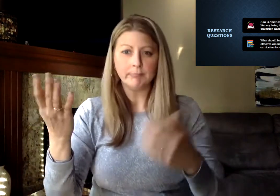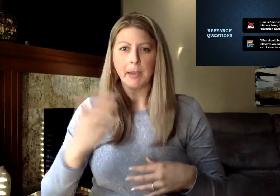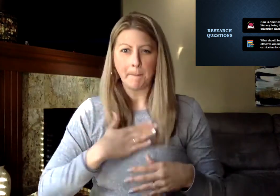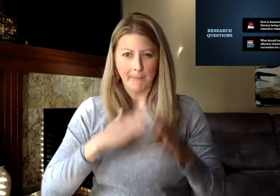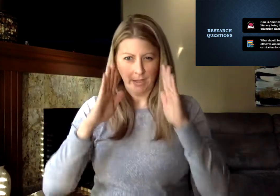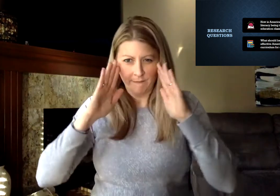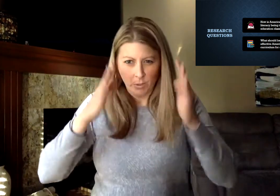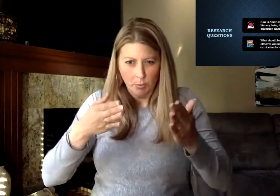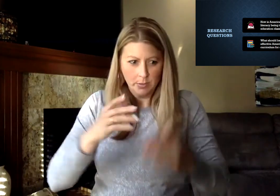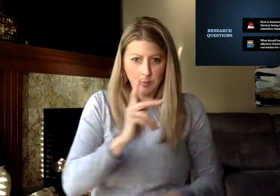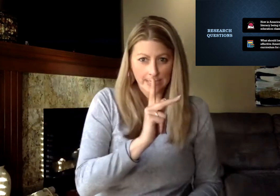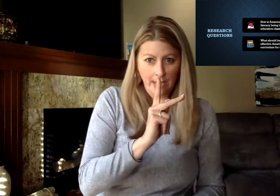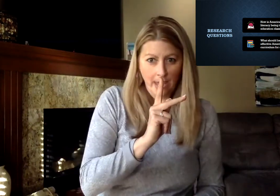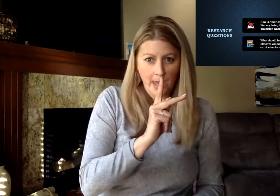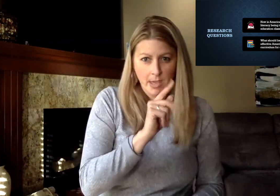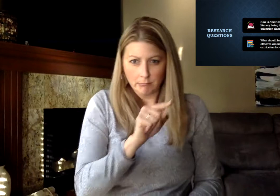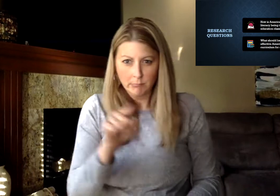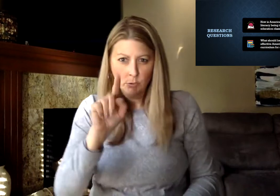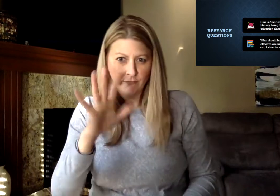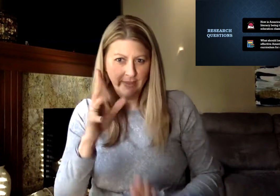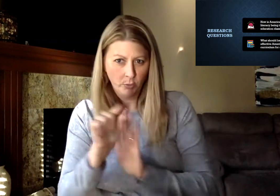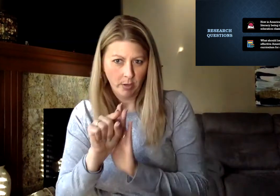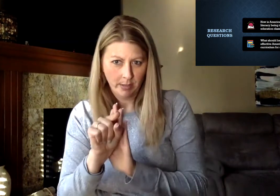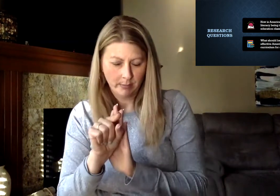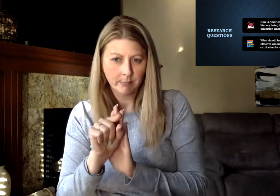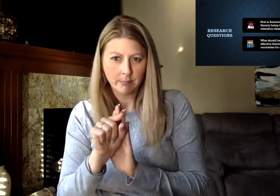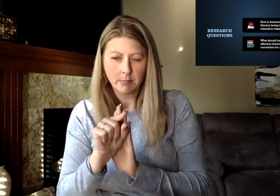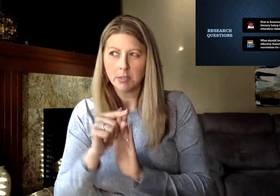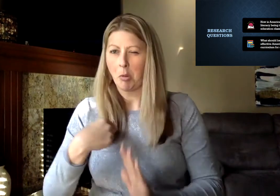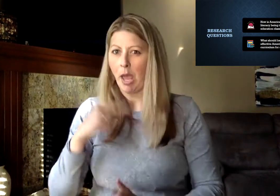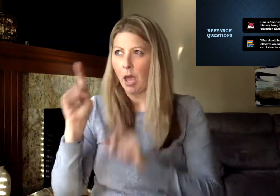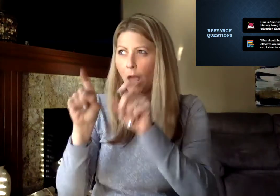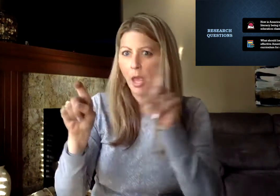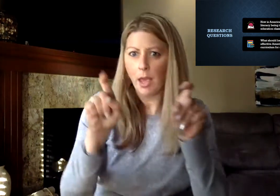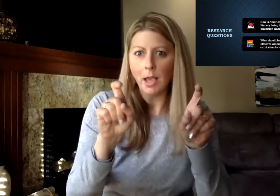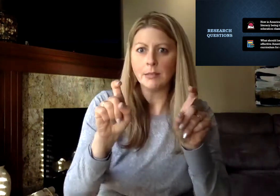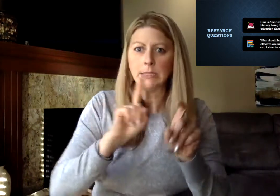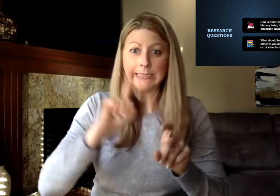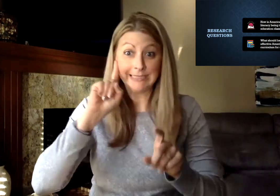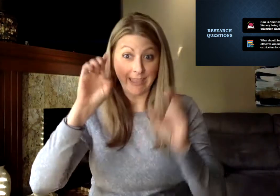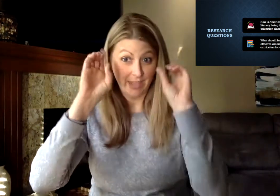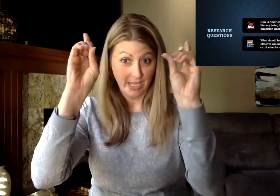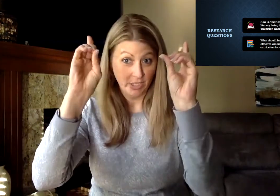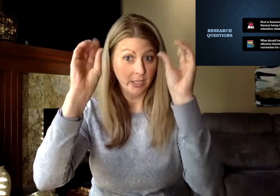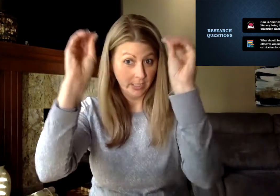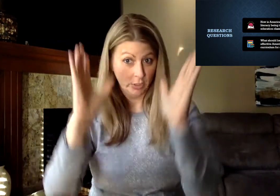taught? My focus was kindergarten through 5th grade. I asked deaf